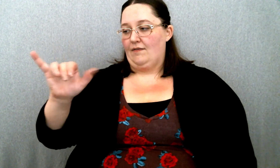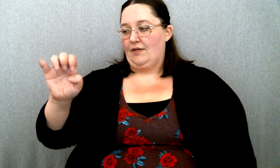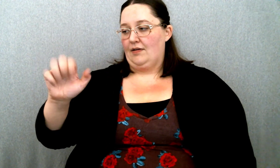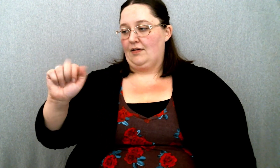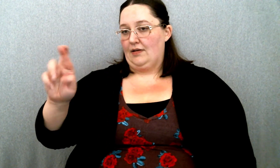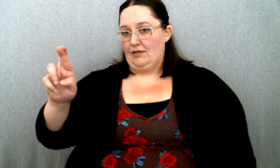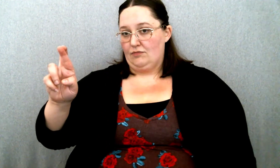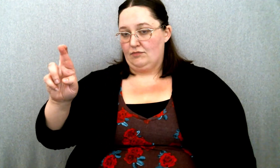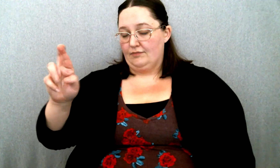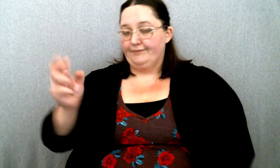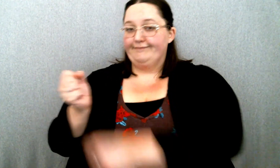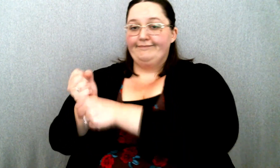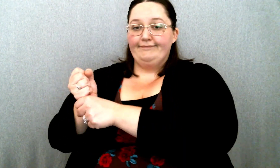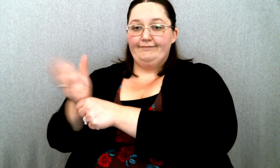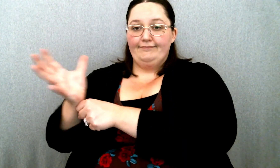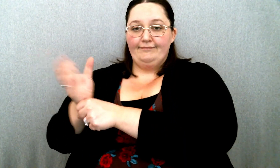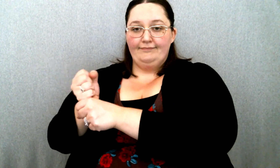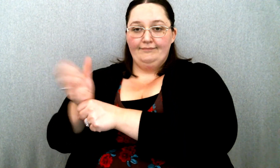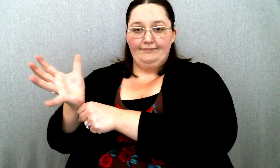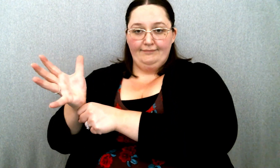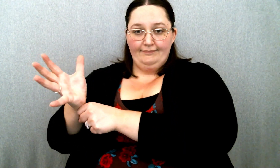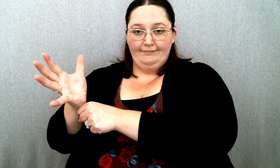5 years. Every 5 years.